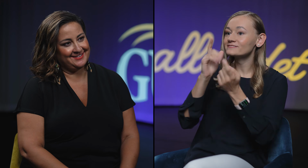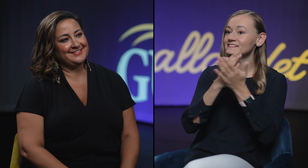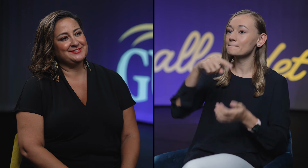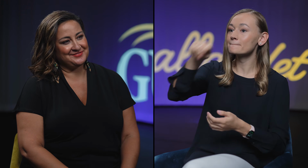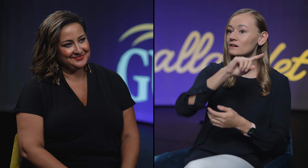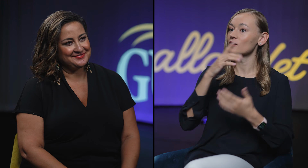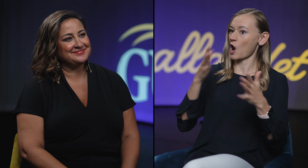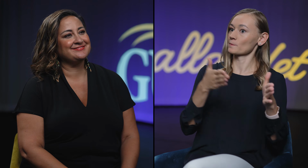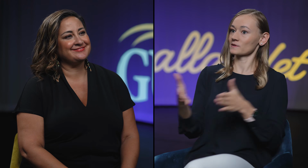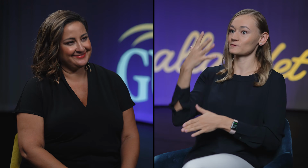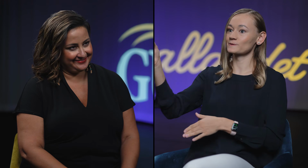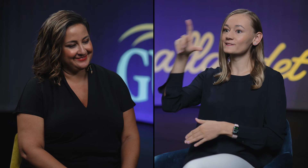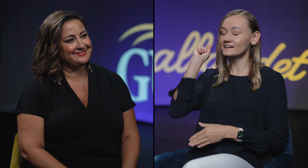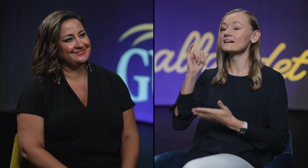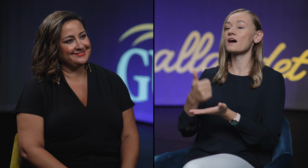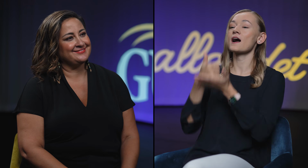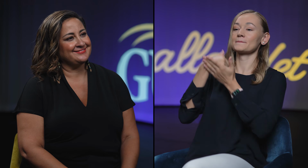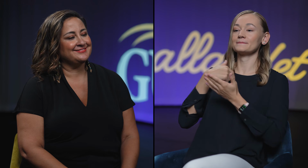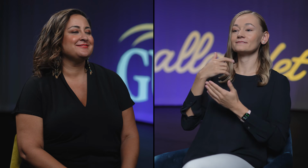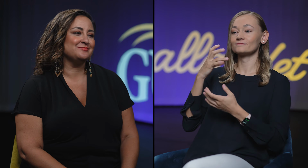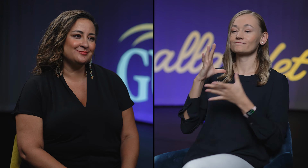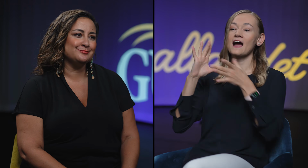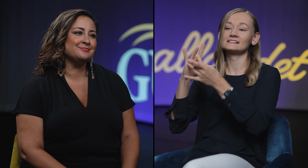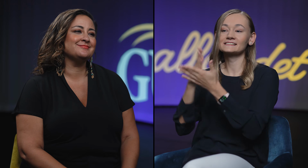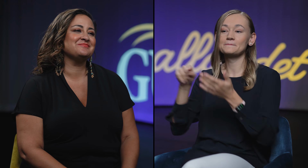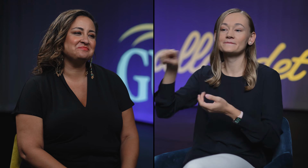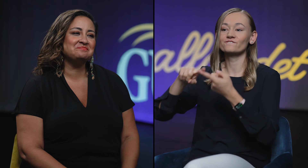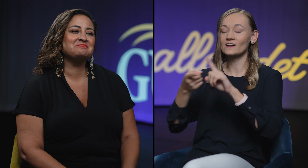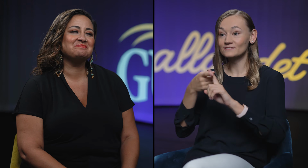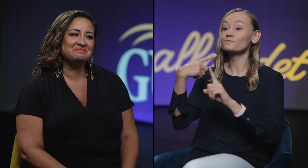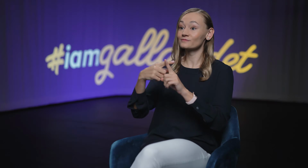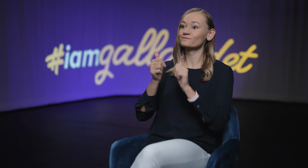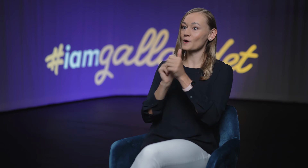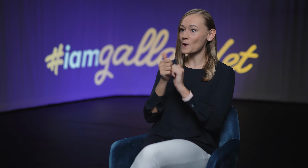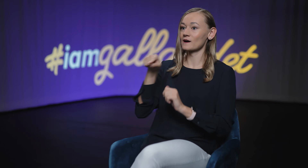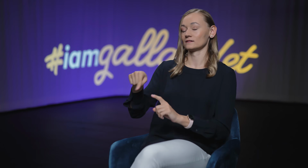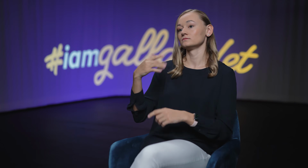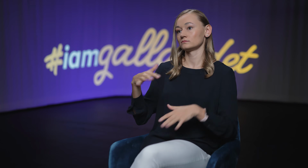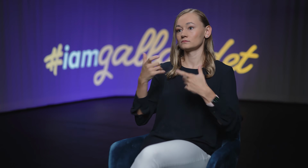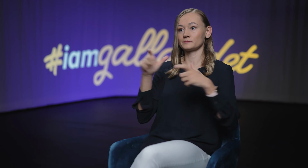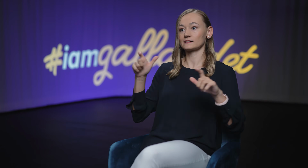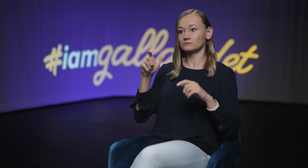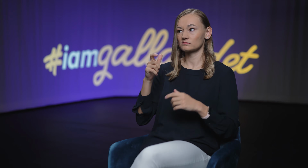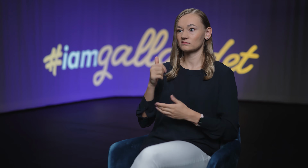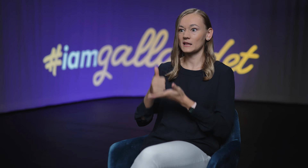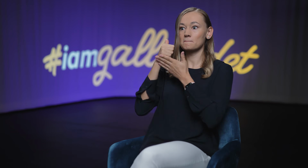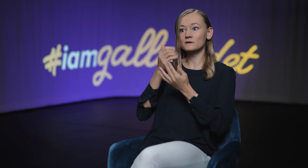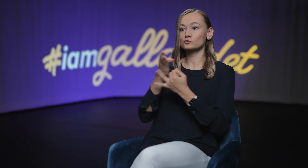and I met some others who were planning to go to Gallaudet. This helped me connect and make friends. Sports was also another thing that helped me through my time